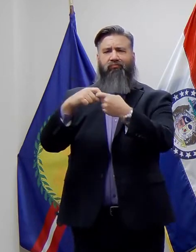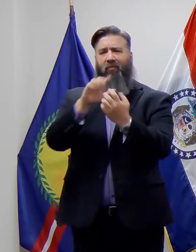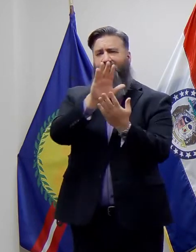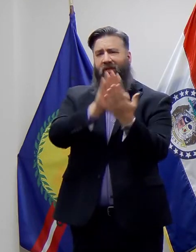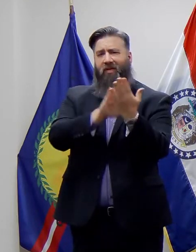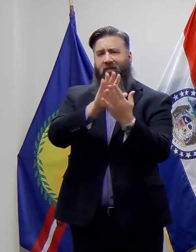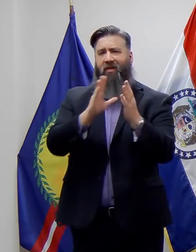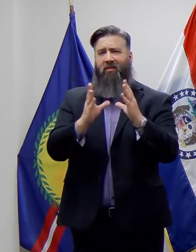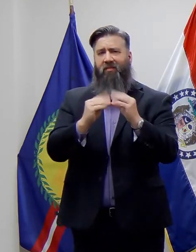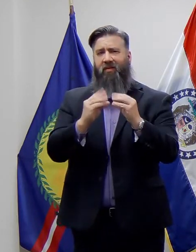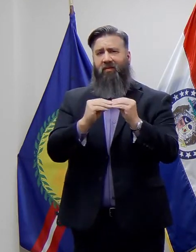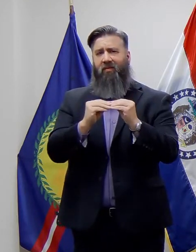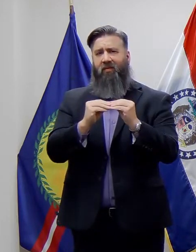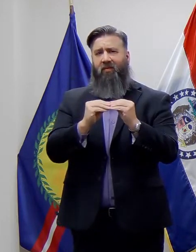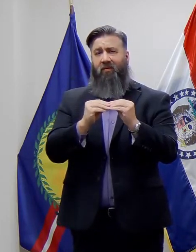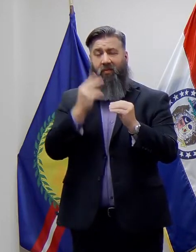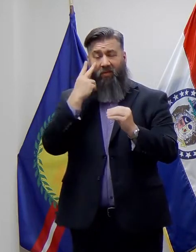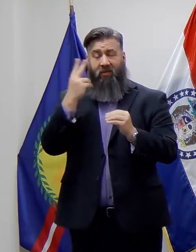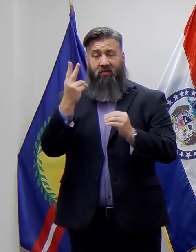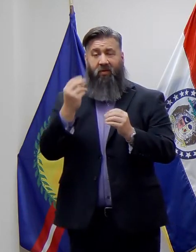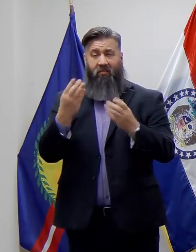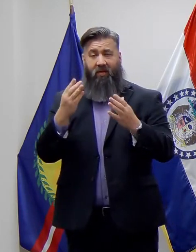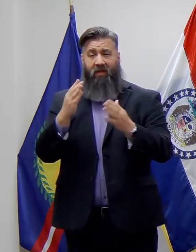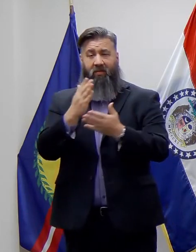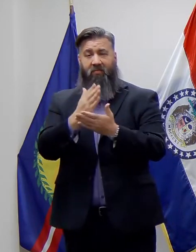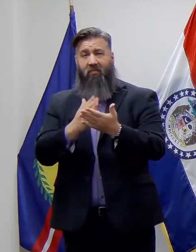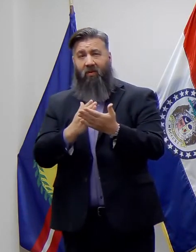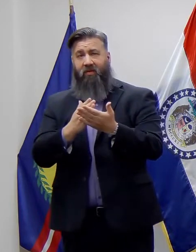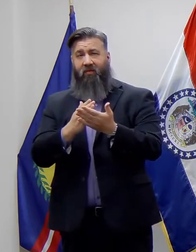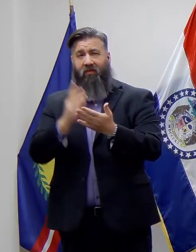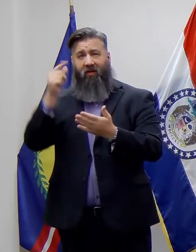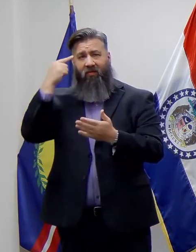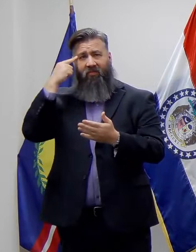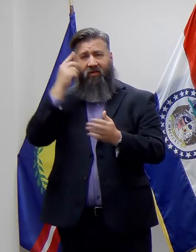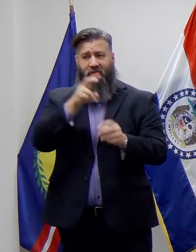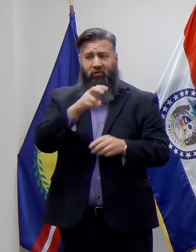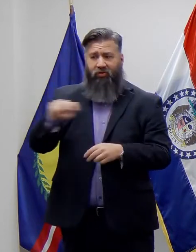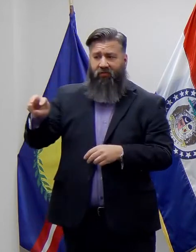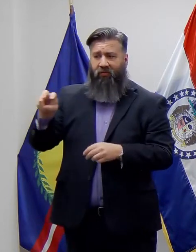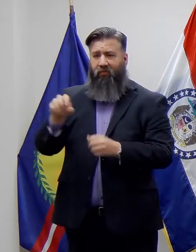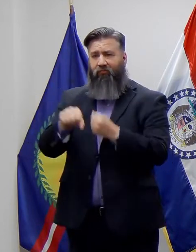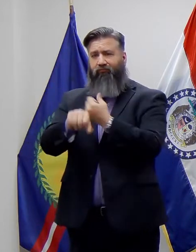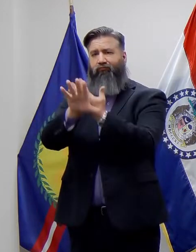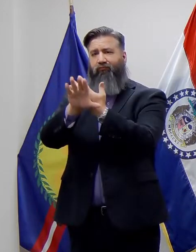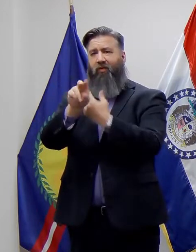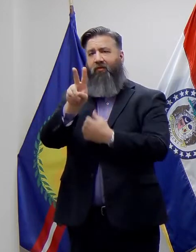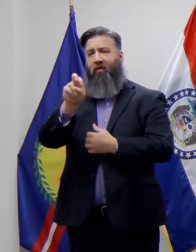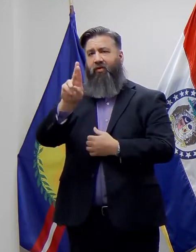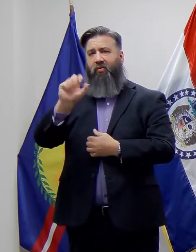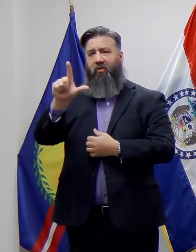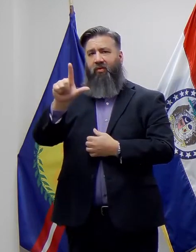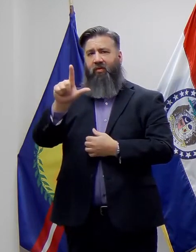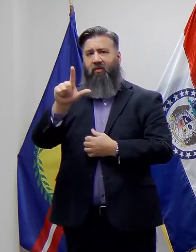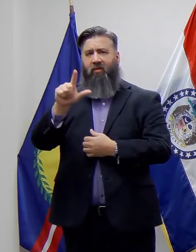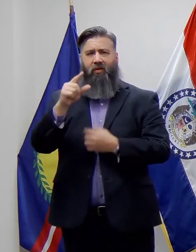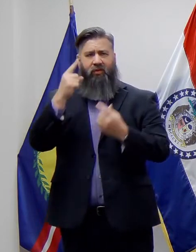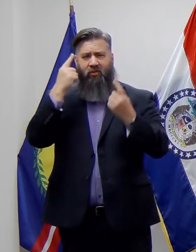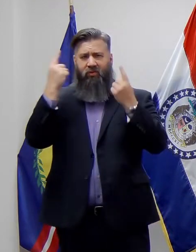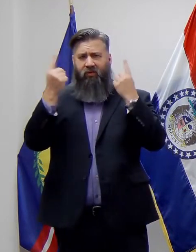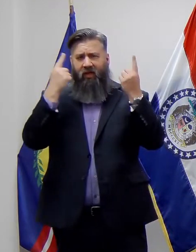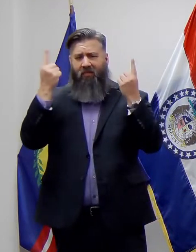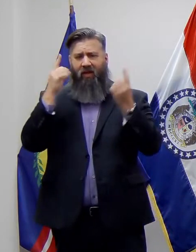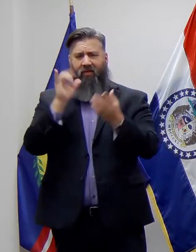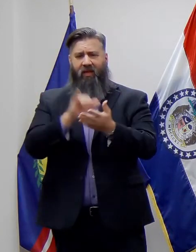many functions of government, including the county council, shift to virtual. Was that something that was ever considered to keep the work going over